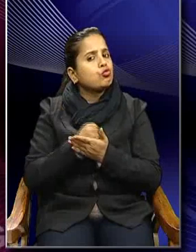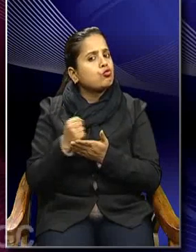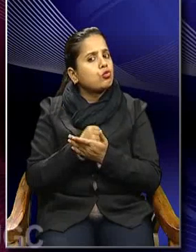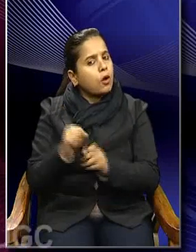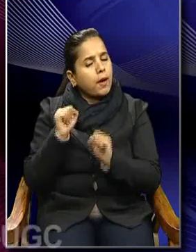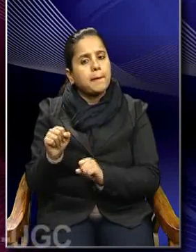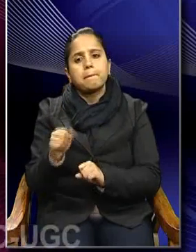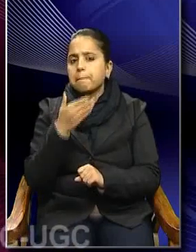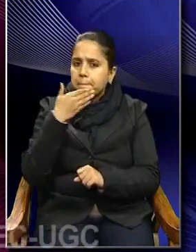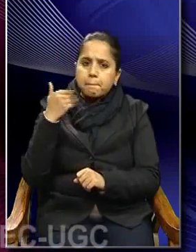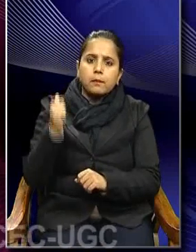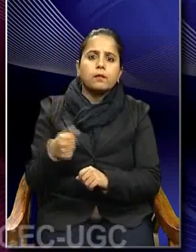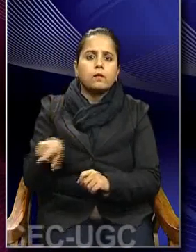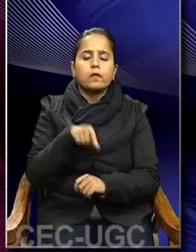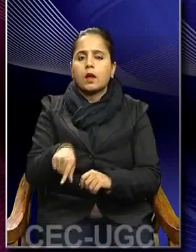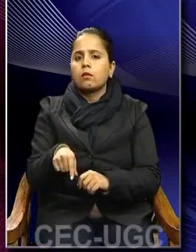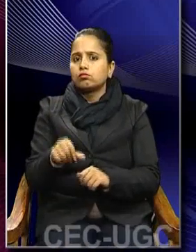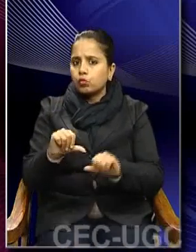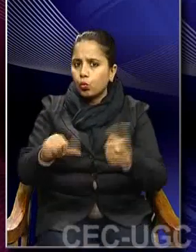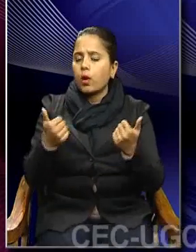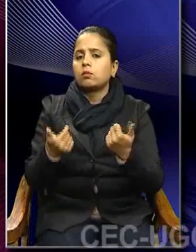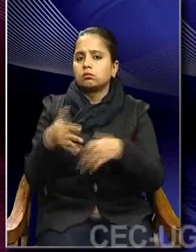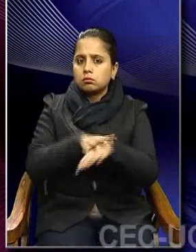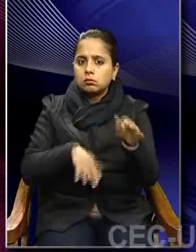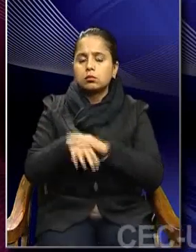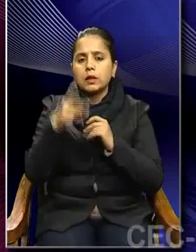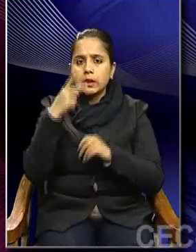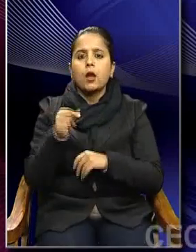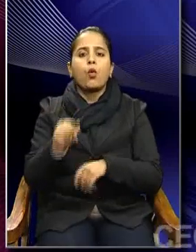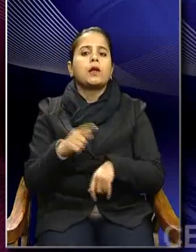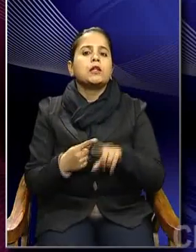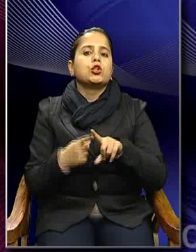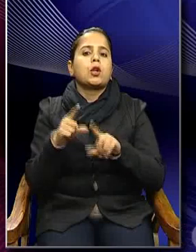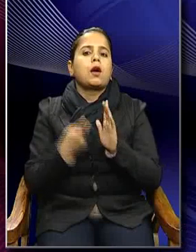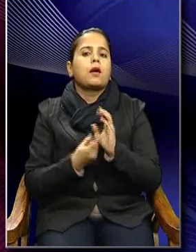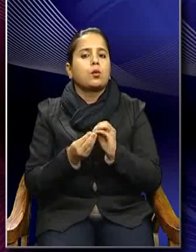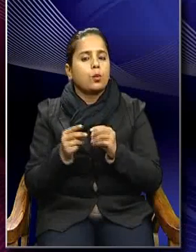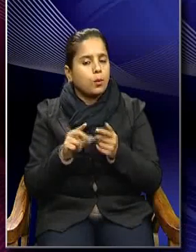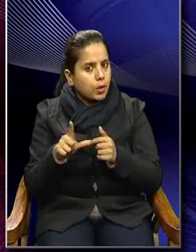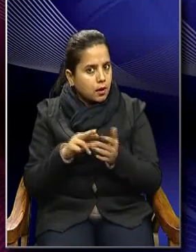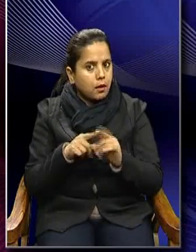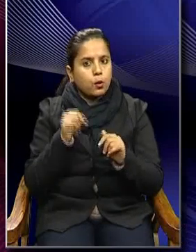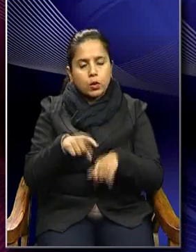its best to overcome the turbulent times, the unfulfilled